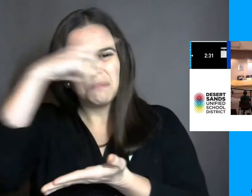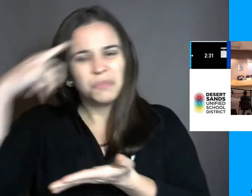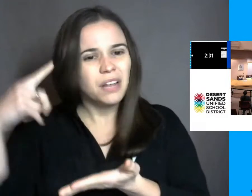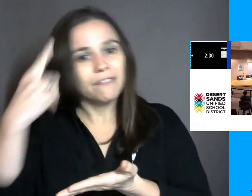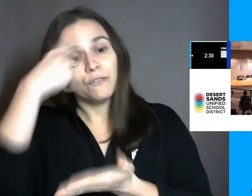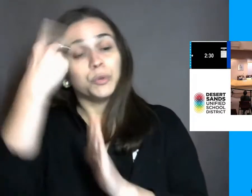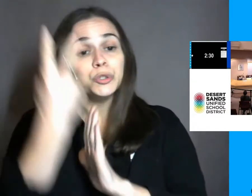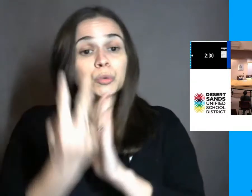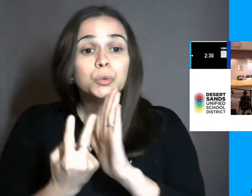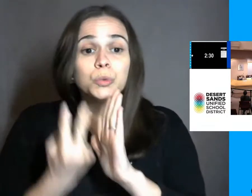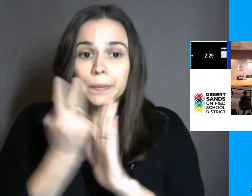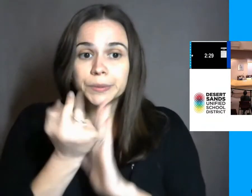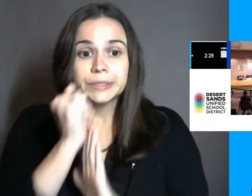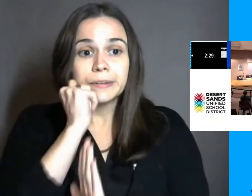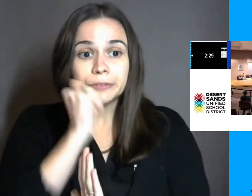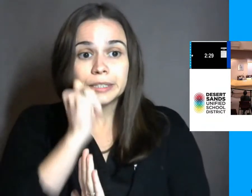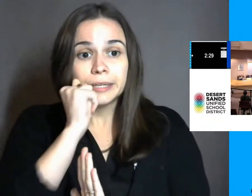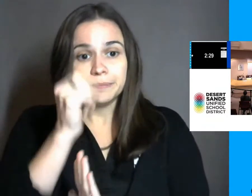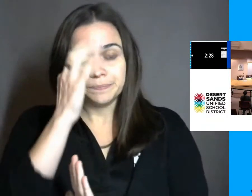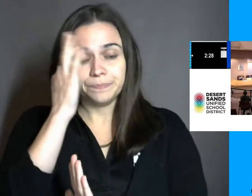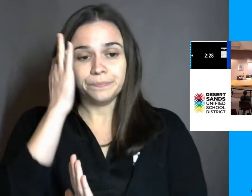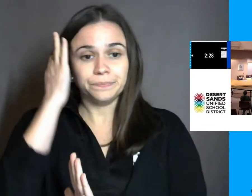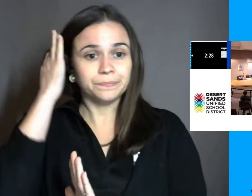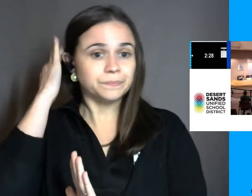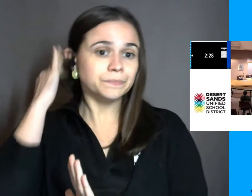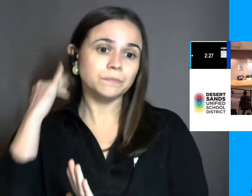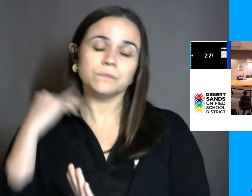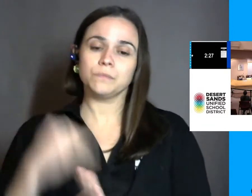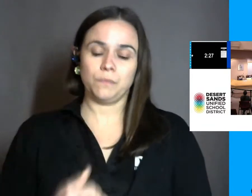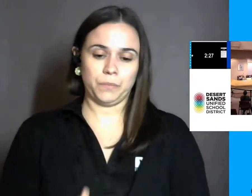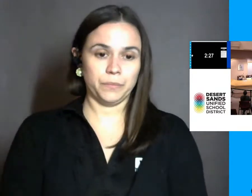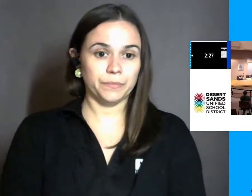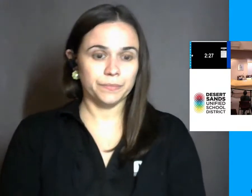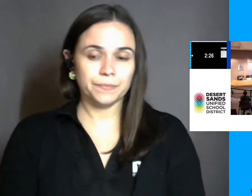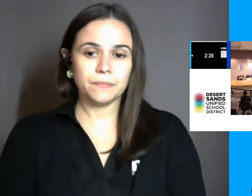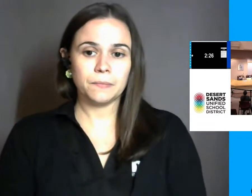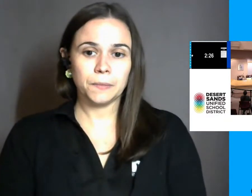day. We are considered the essential workers.